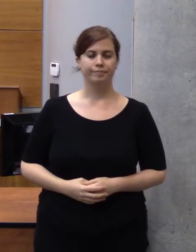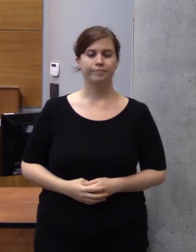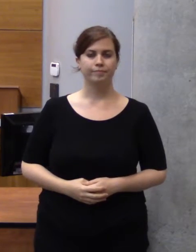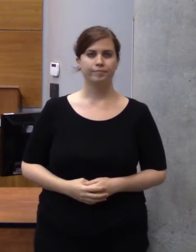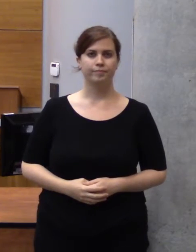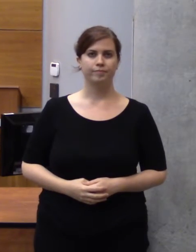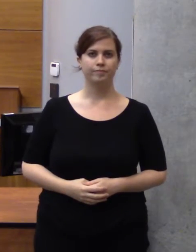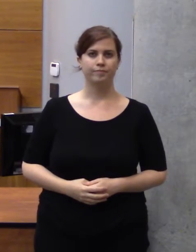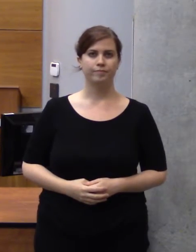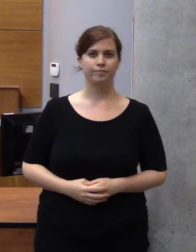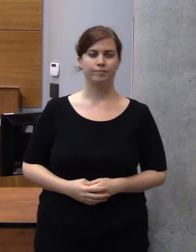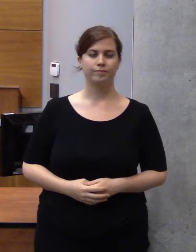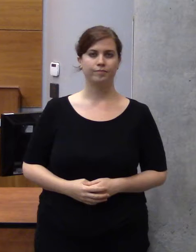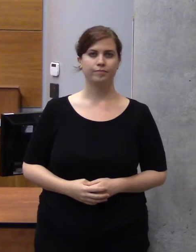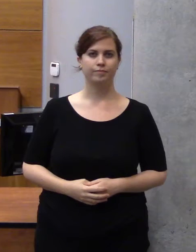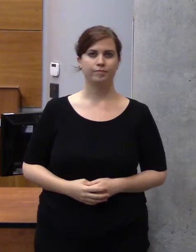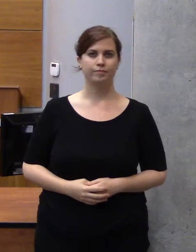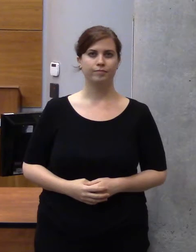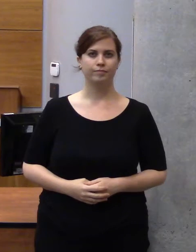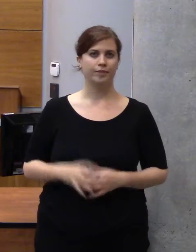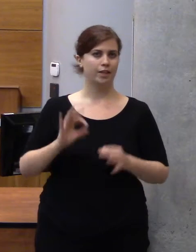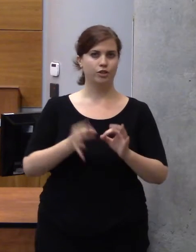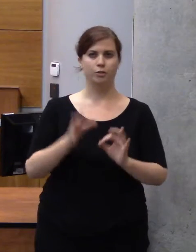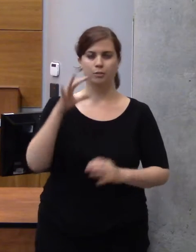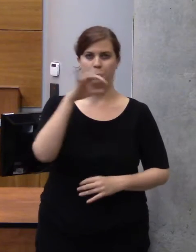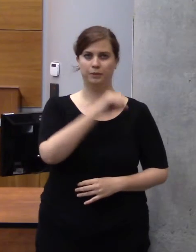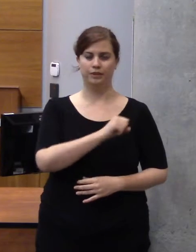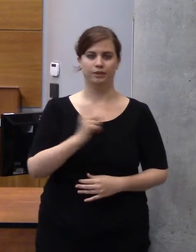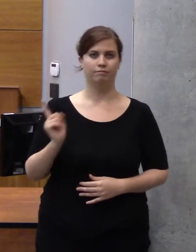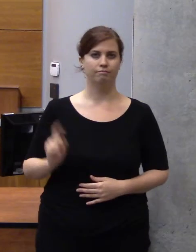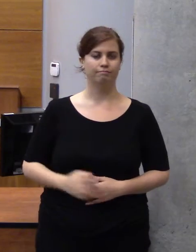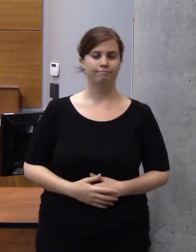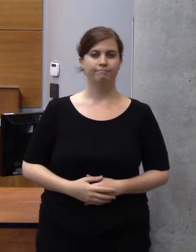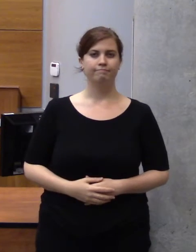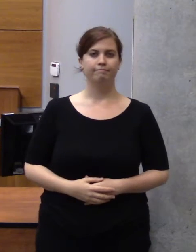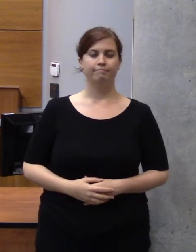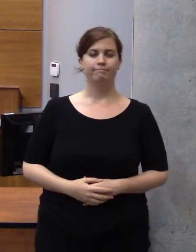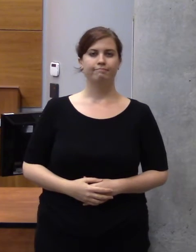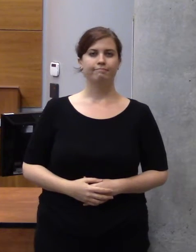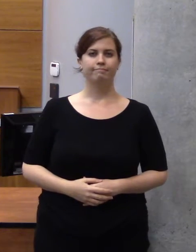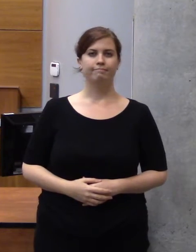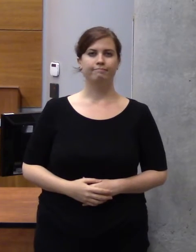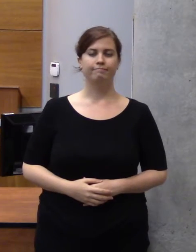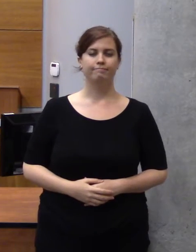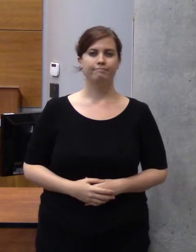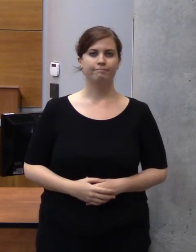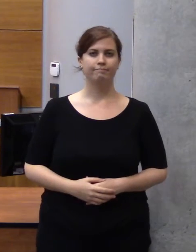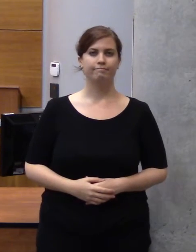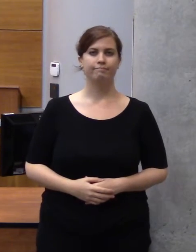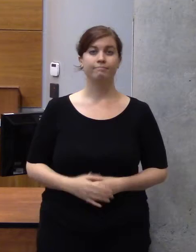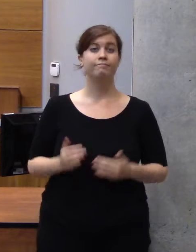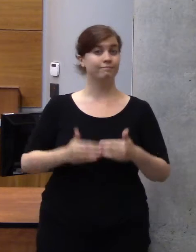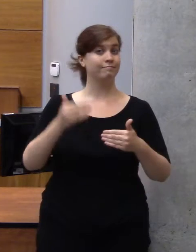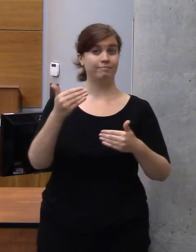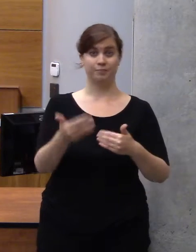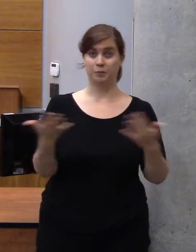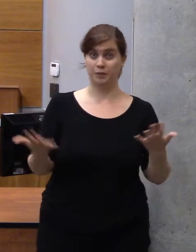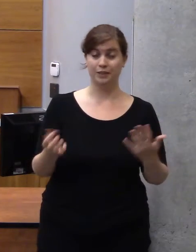the phrasing in your mandate and how you'll be able to create creative programming. Next, your membership.